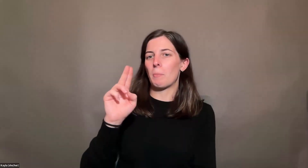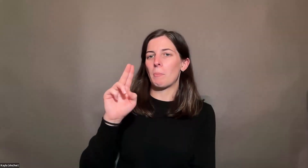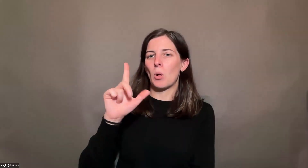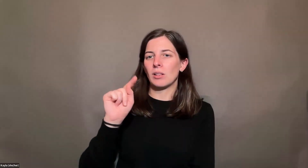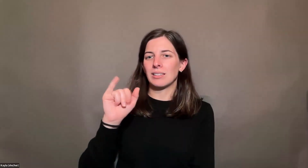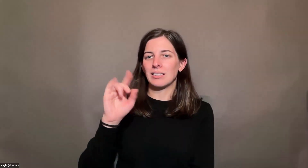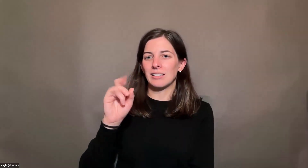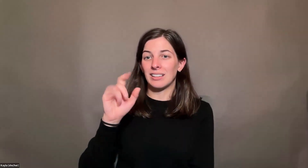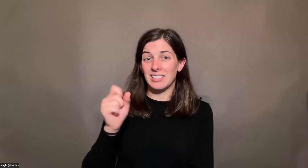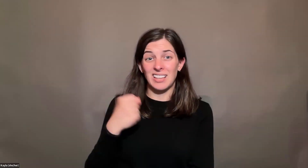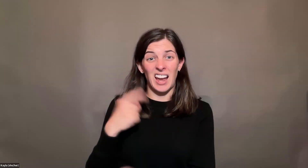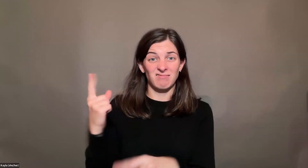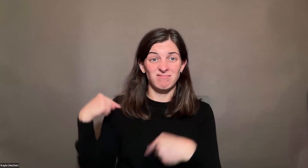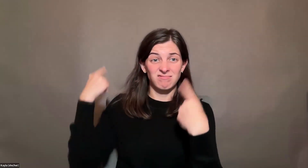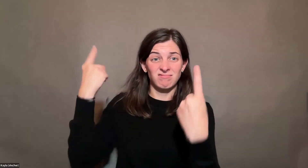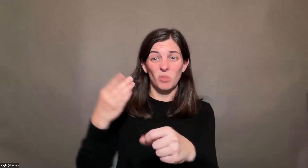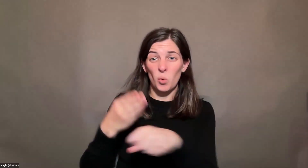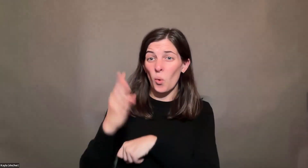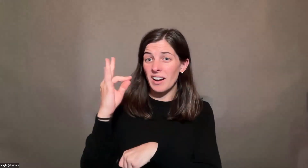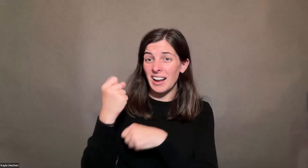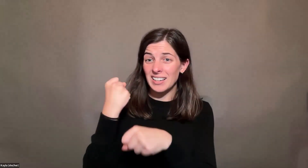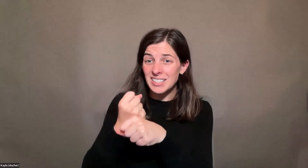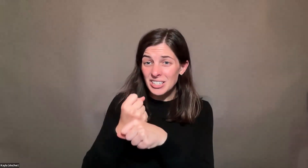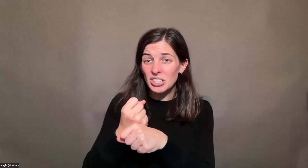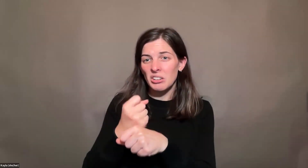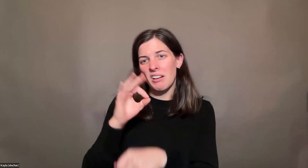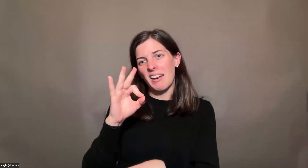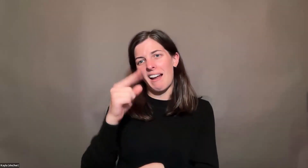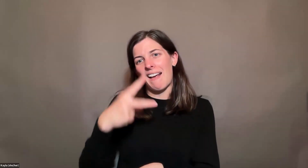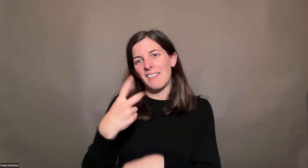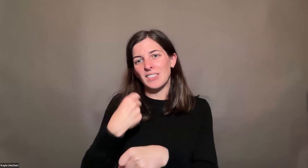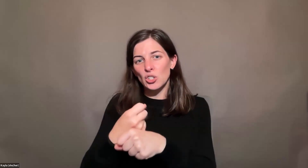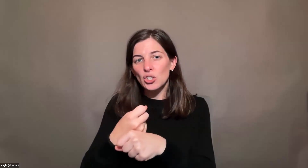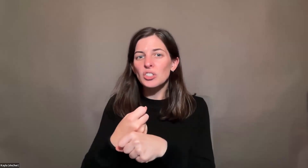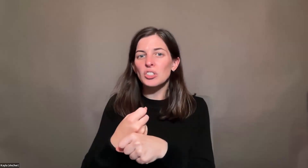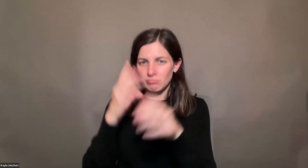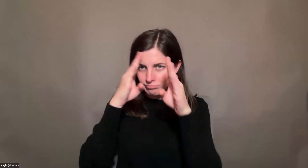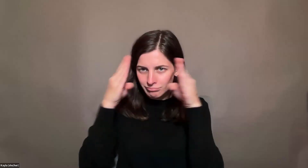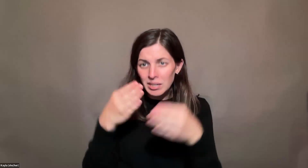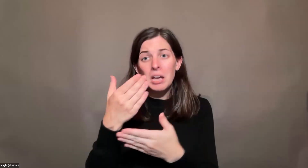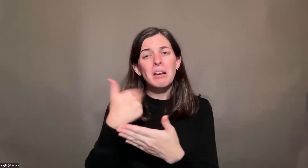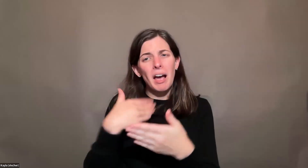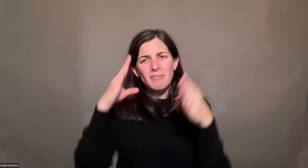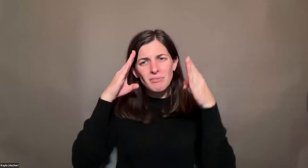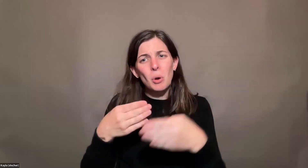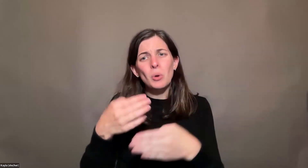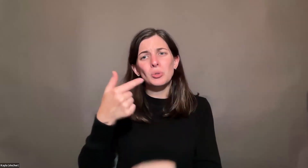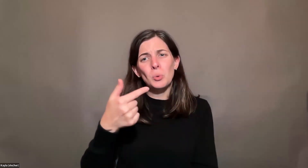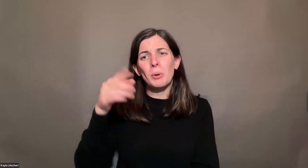than 9.5 years. So most of the case, I write some Gutenberg blog, some with more accessible